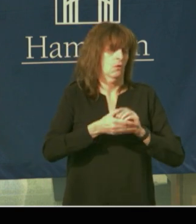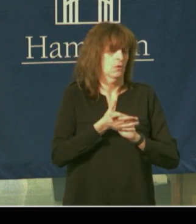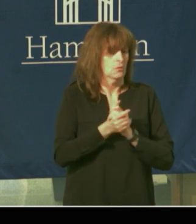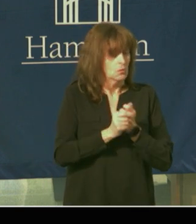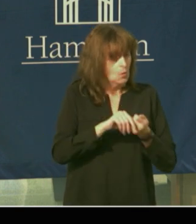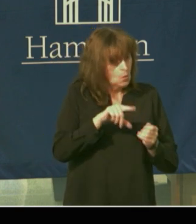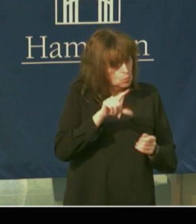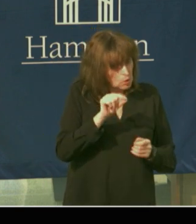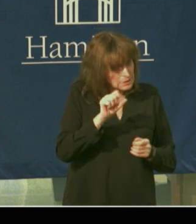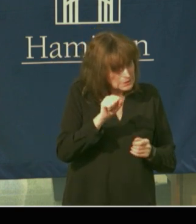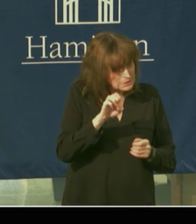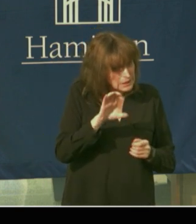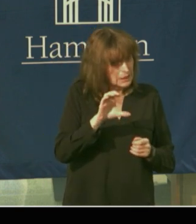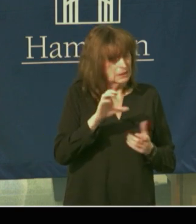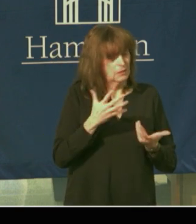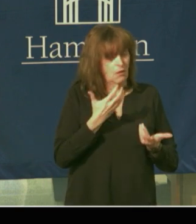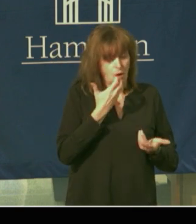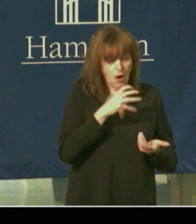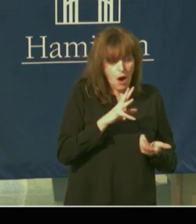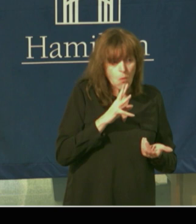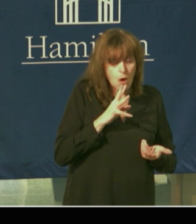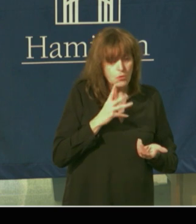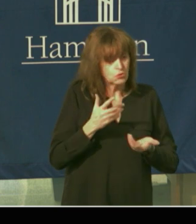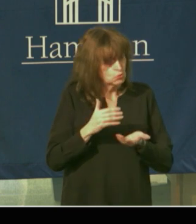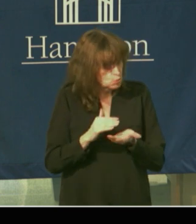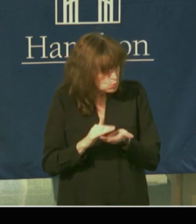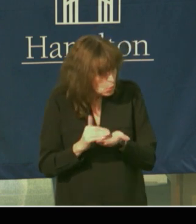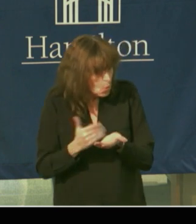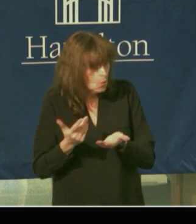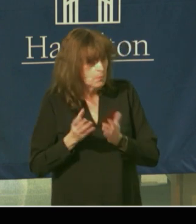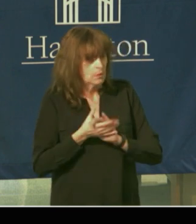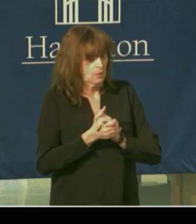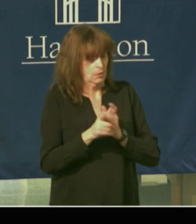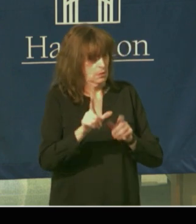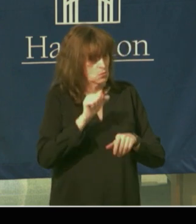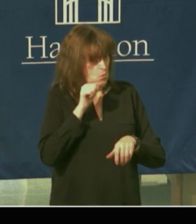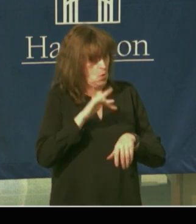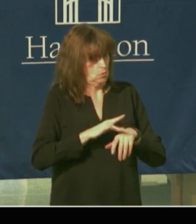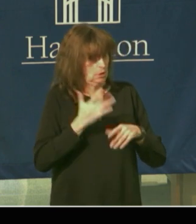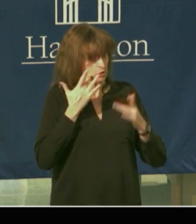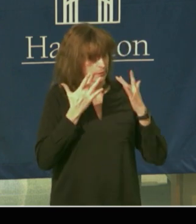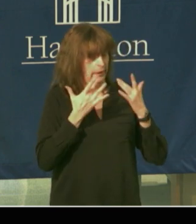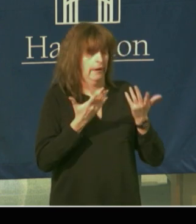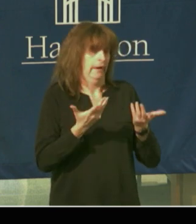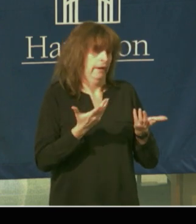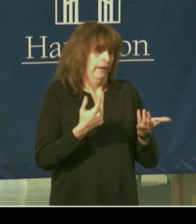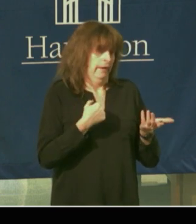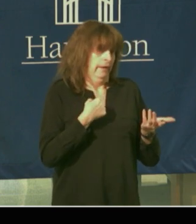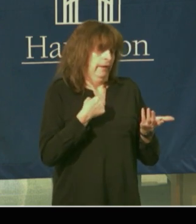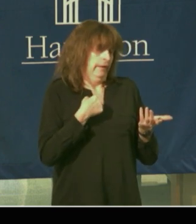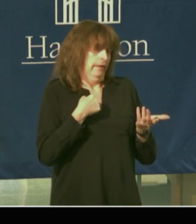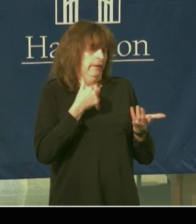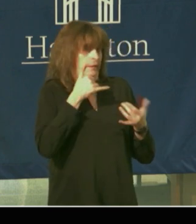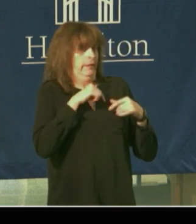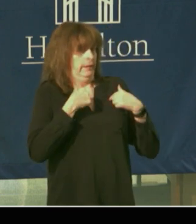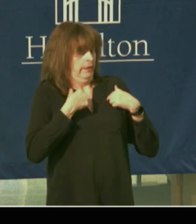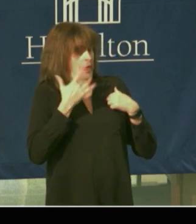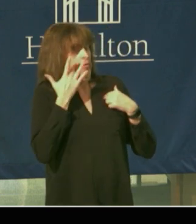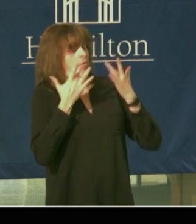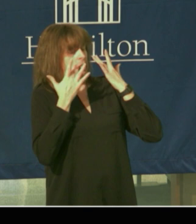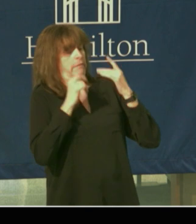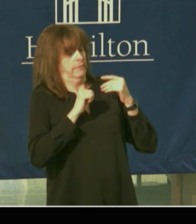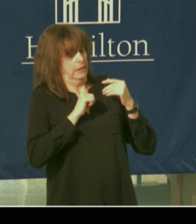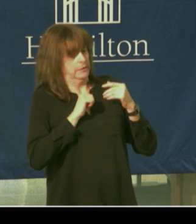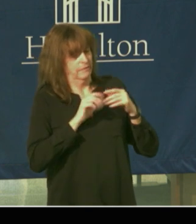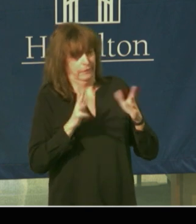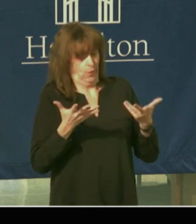alluded to, keeping their hands away from their face, although I'm sure that I've touched my face 2 or 3 times. So, these natural